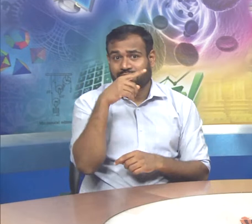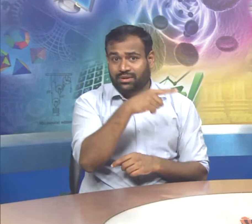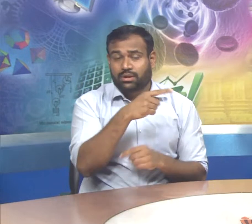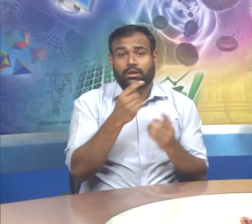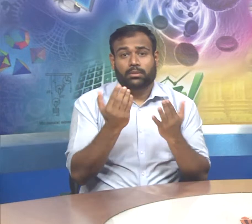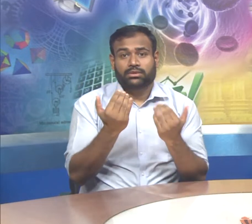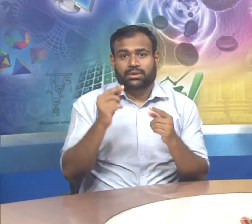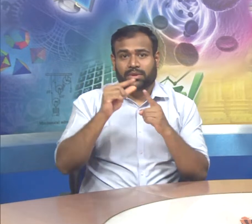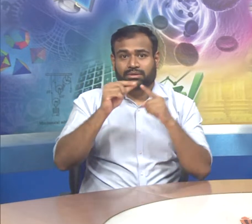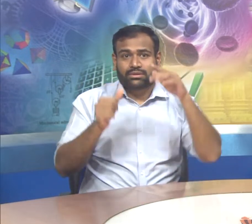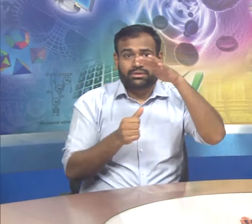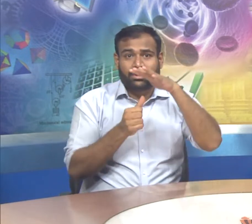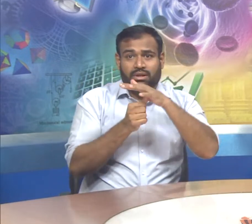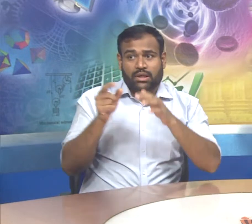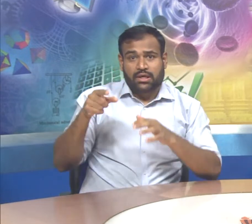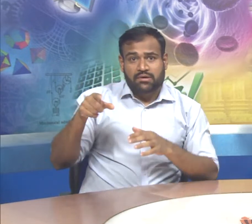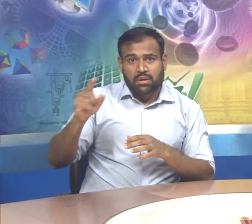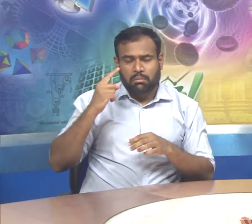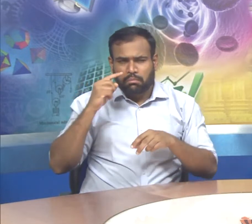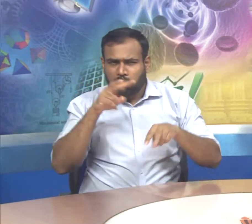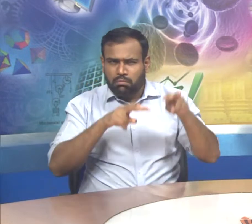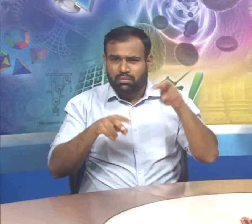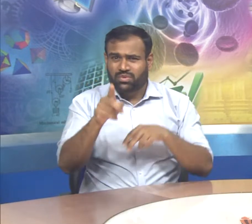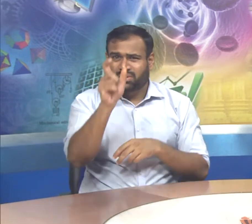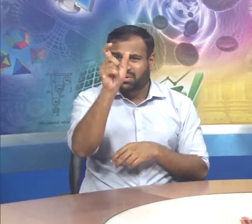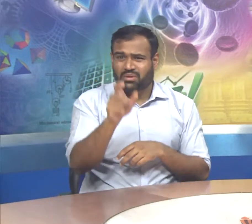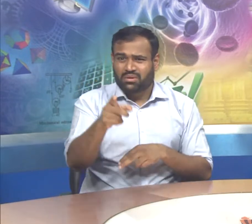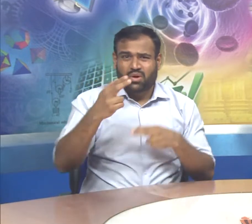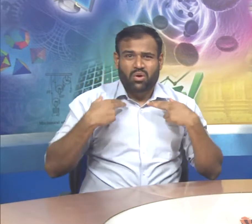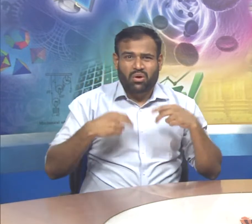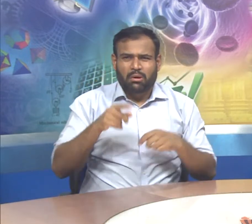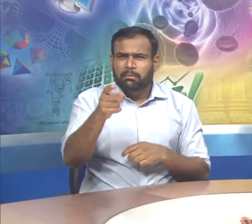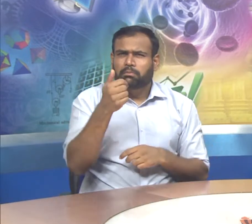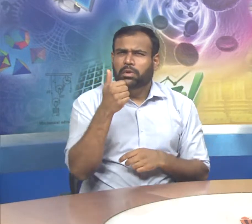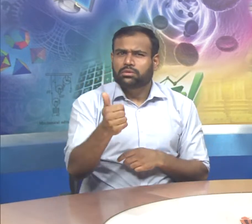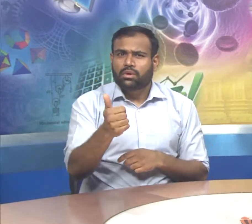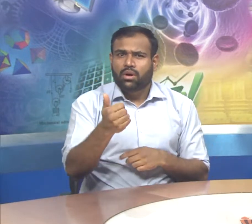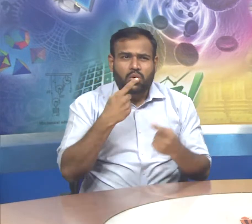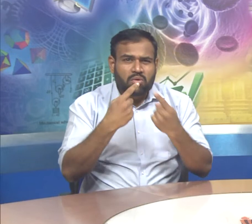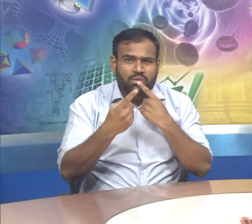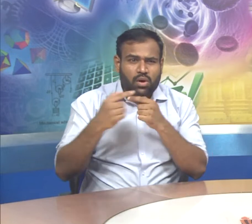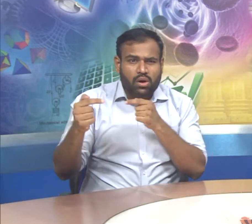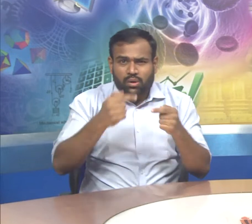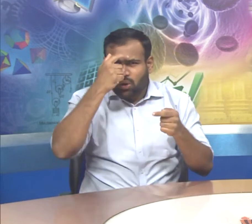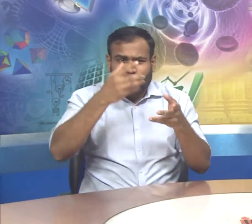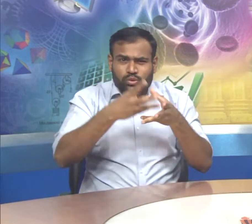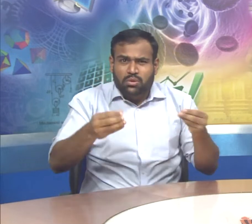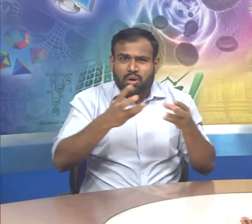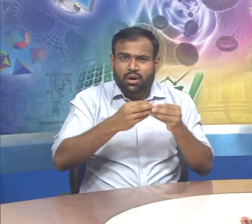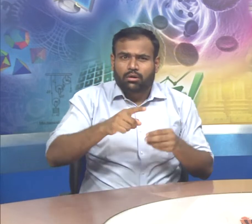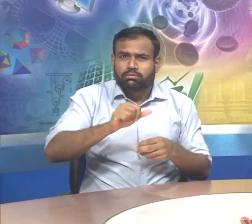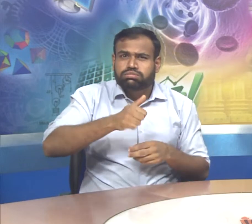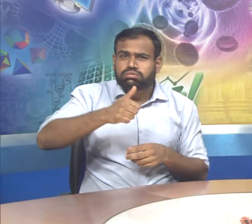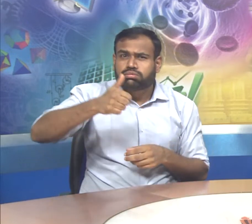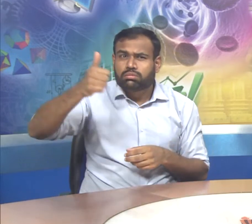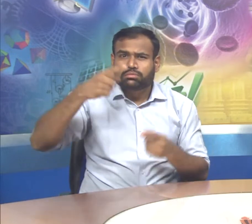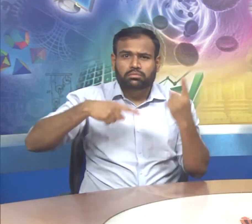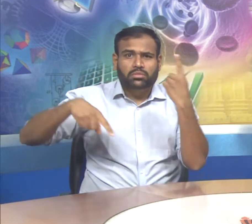He or she is the opinion of the Parliament, a